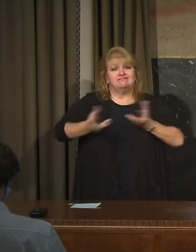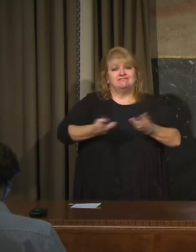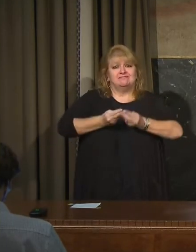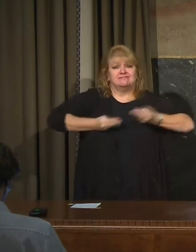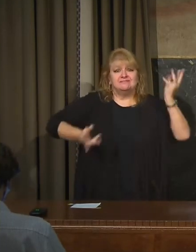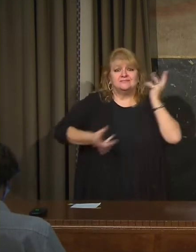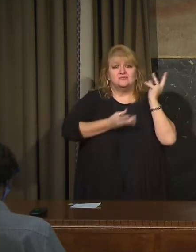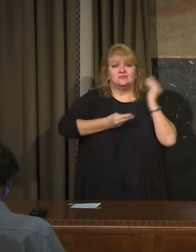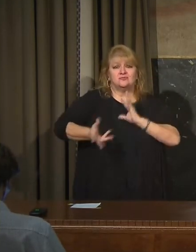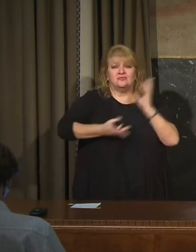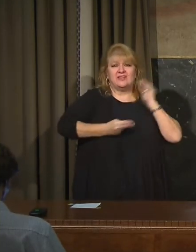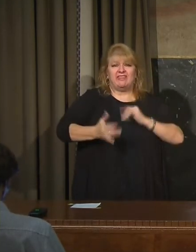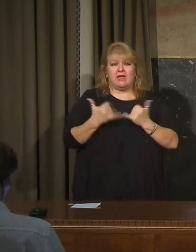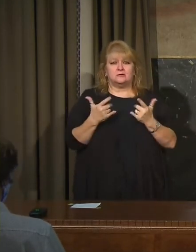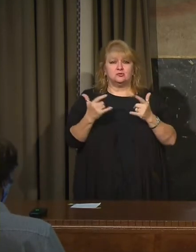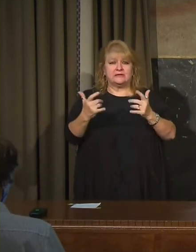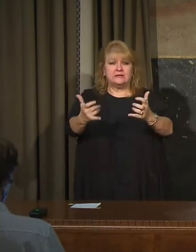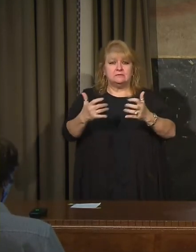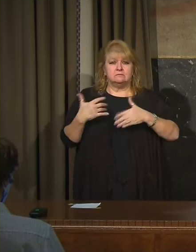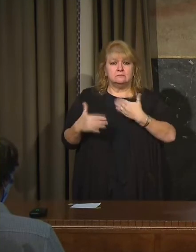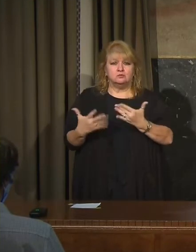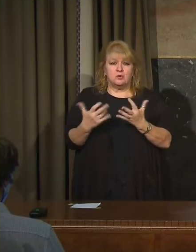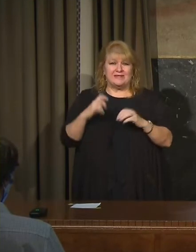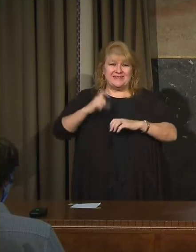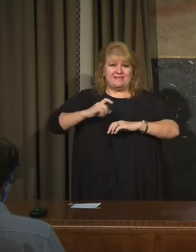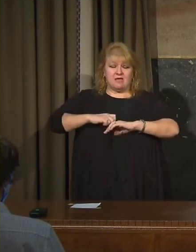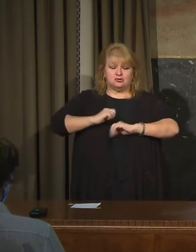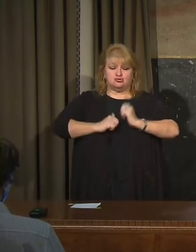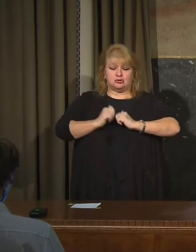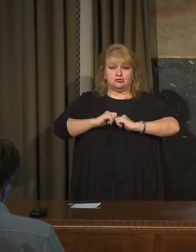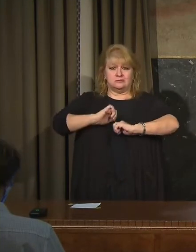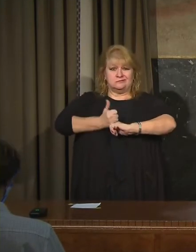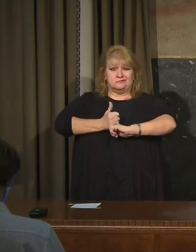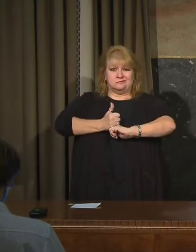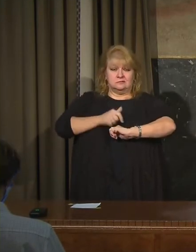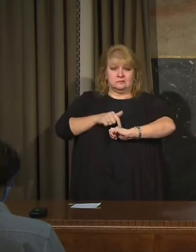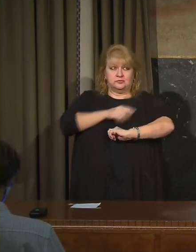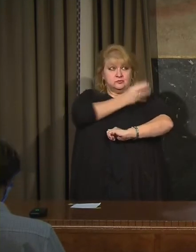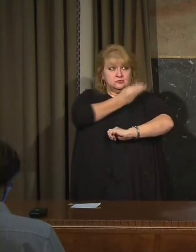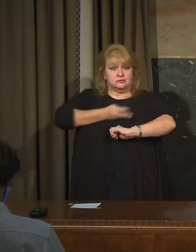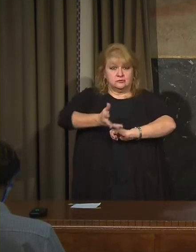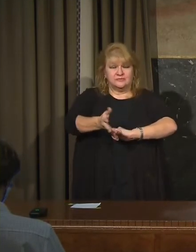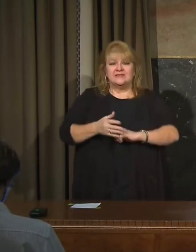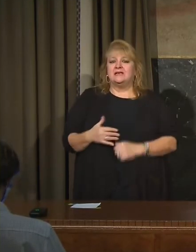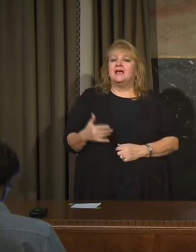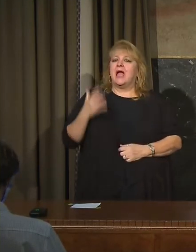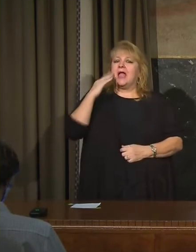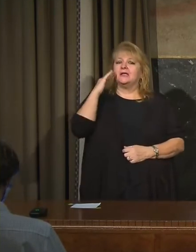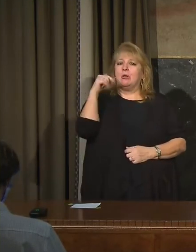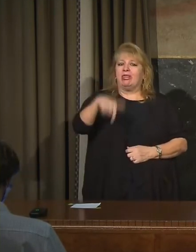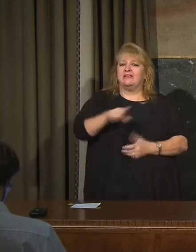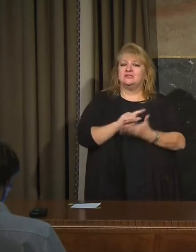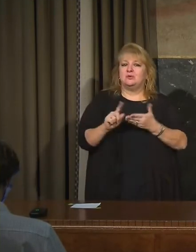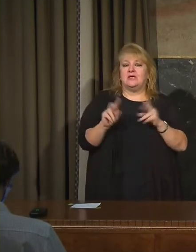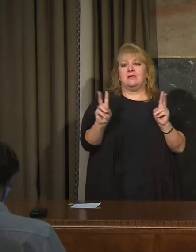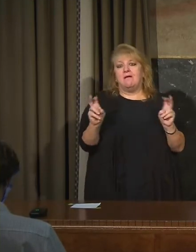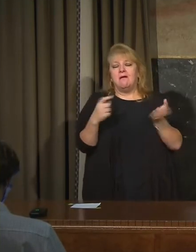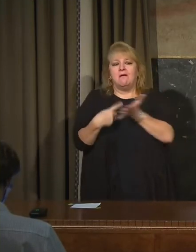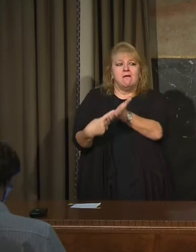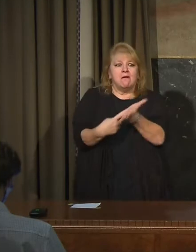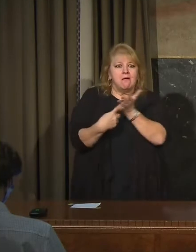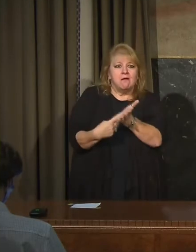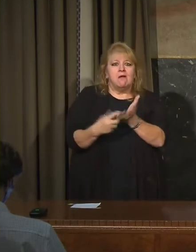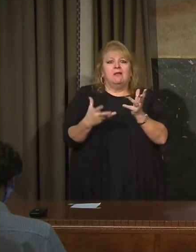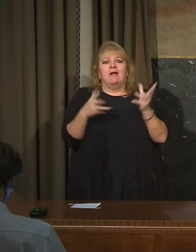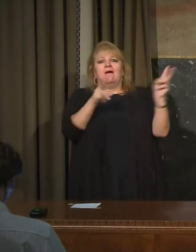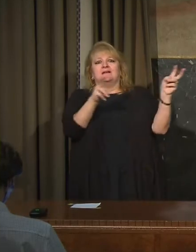sure that more people are being vaccinated. I do know that vaccine is the hot topic this week. And I want to tell you that